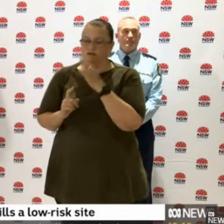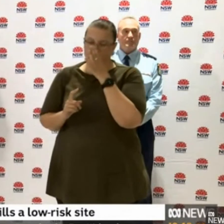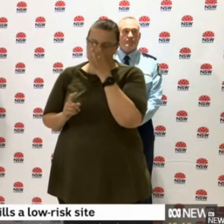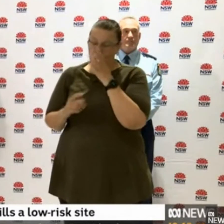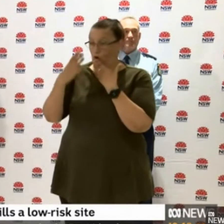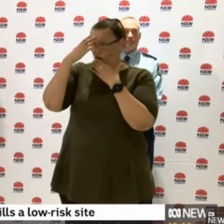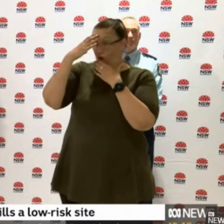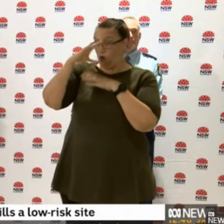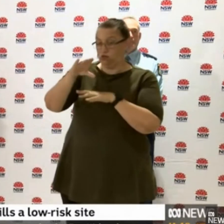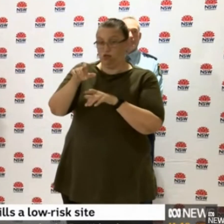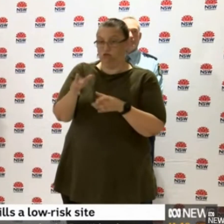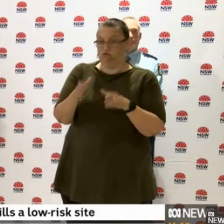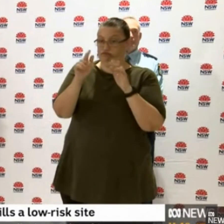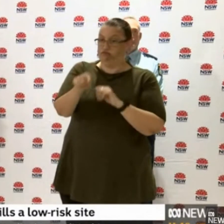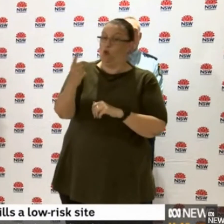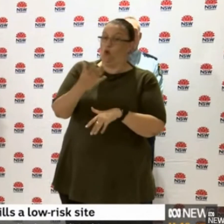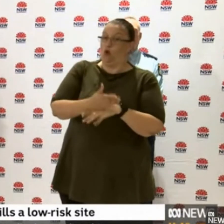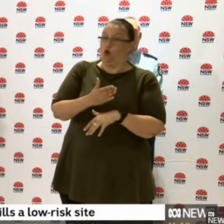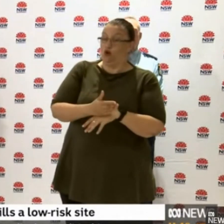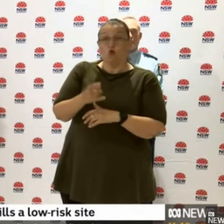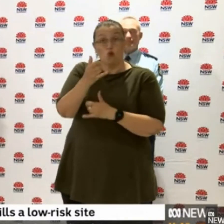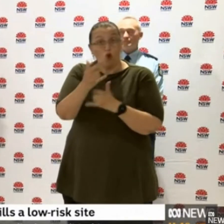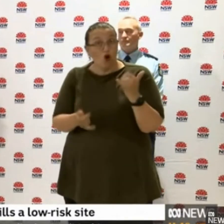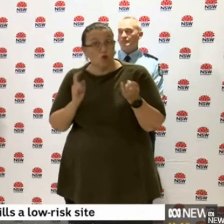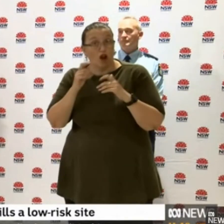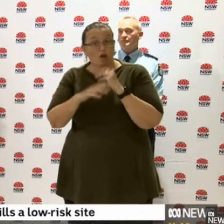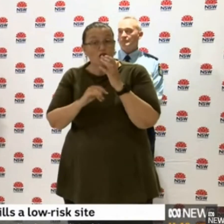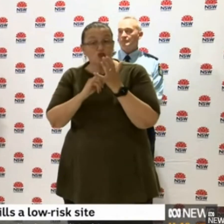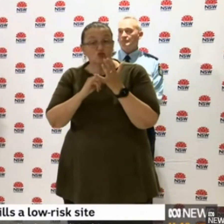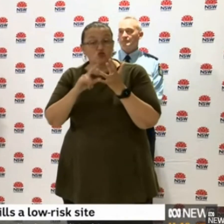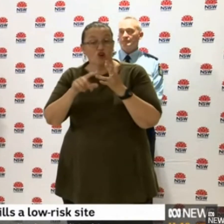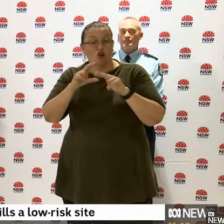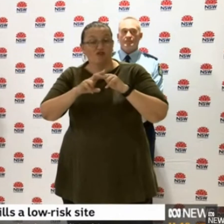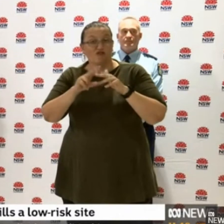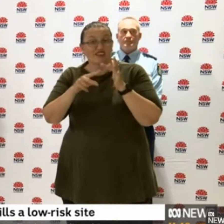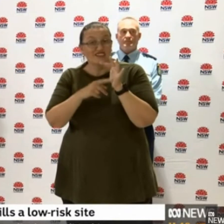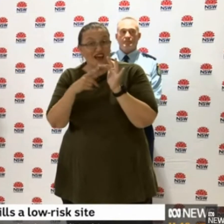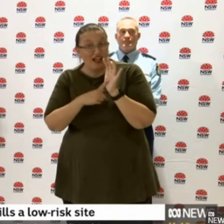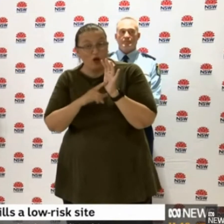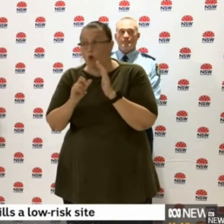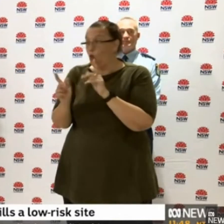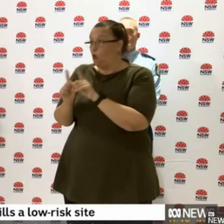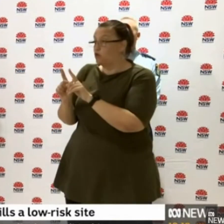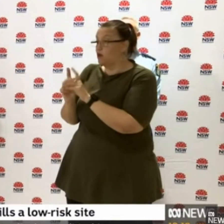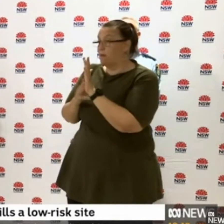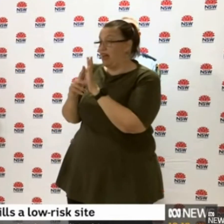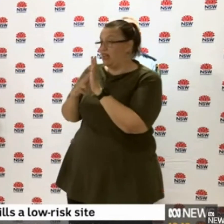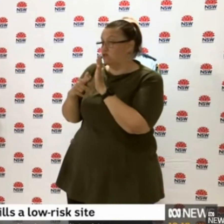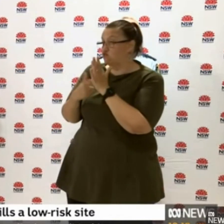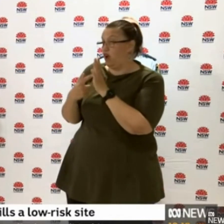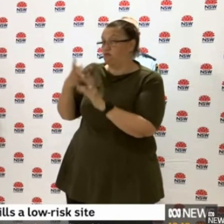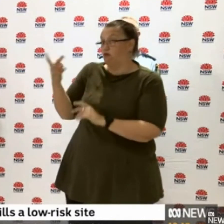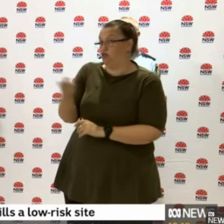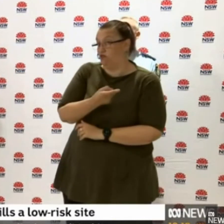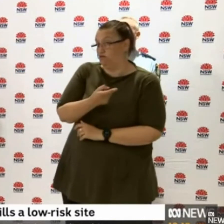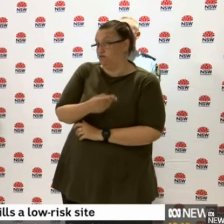the concern more the Sofitel Wentworth, or do you have concerns from the Mantra at Haymarket as well? Are workers from the Mantra also in isolation now?